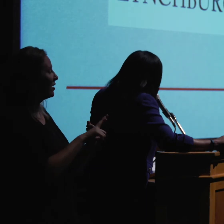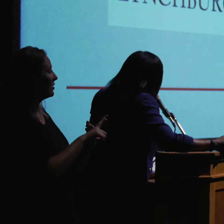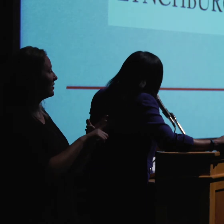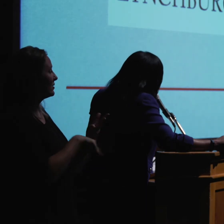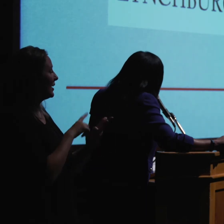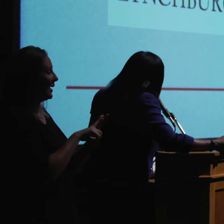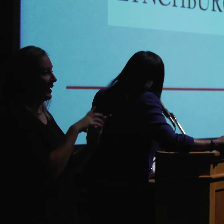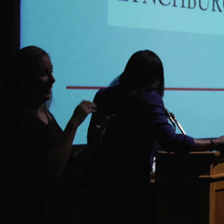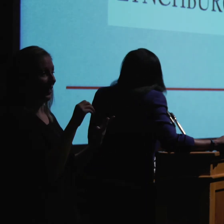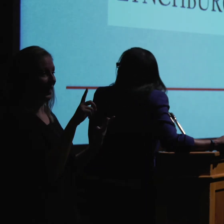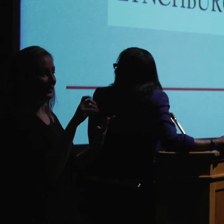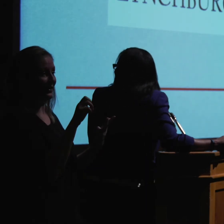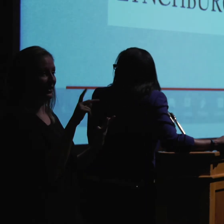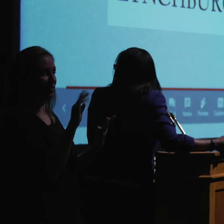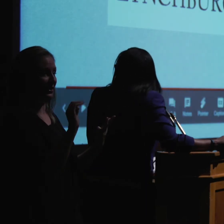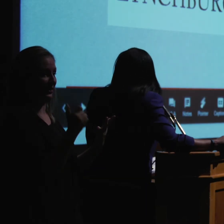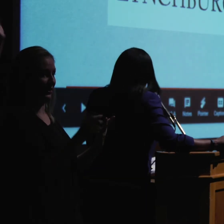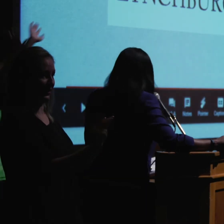and Deerington.